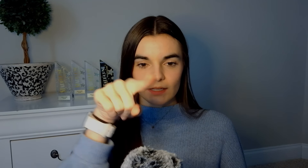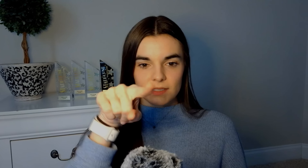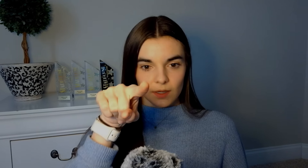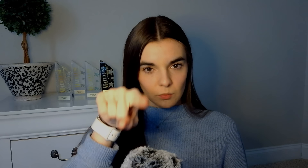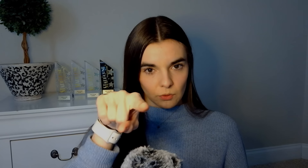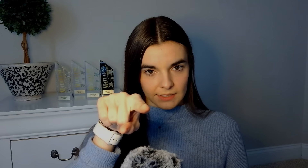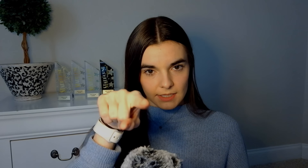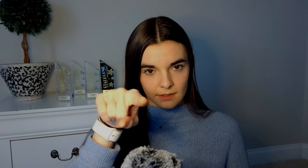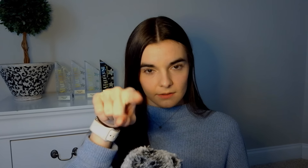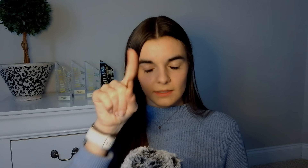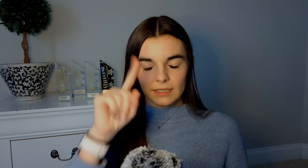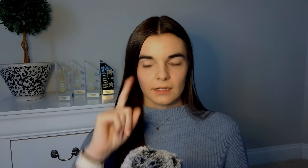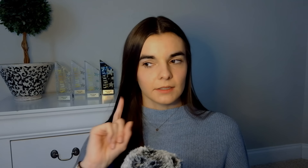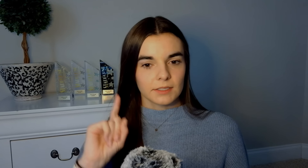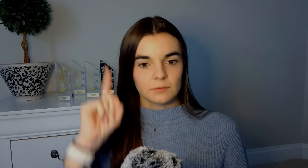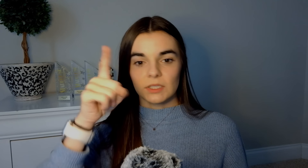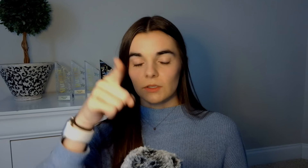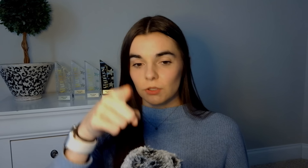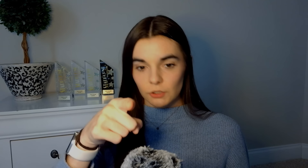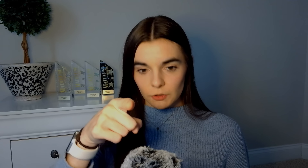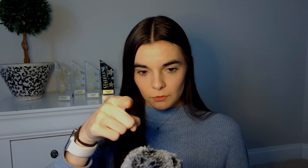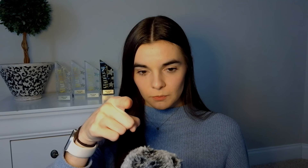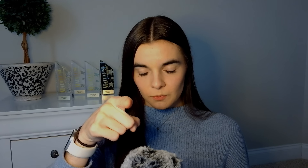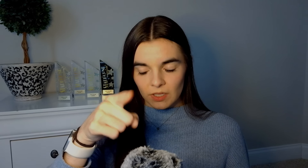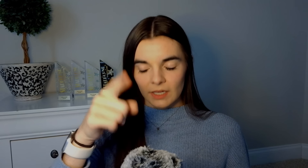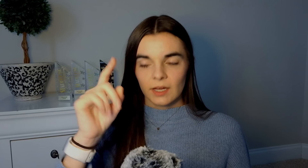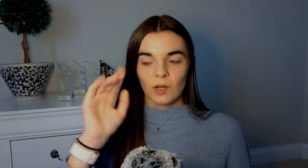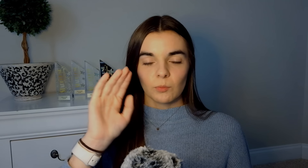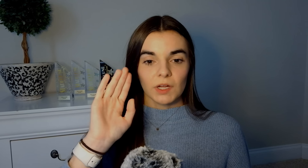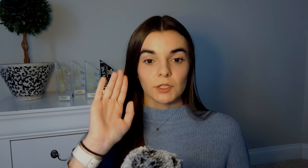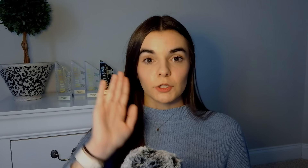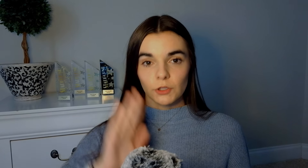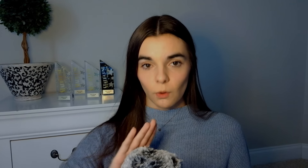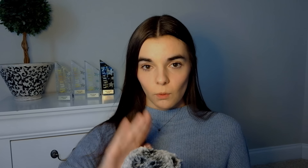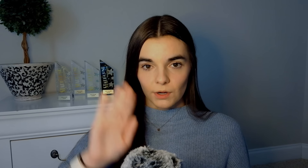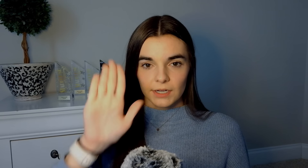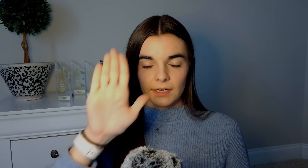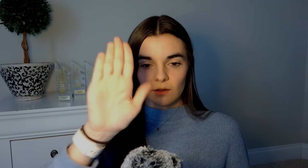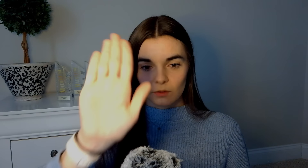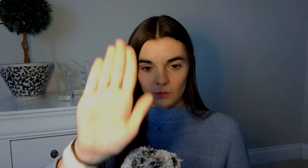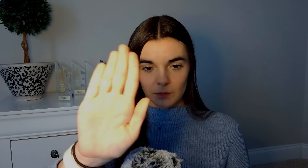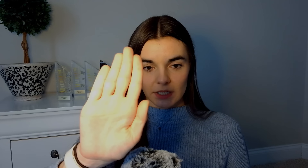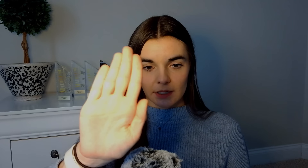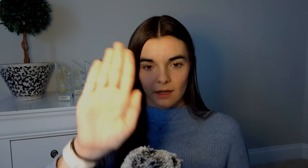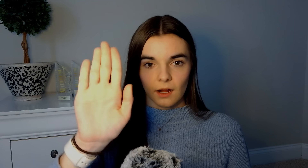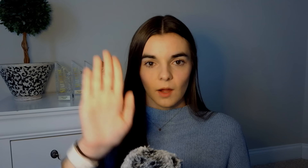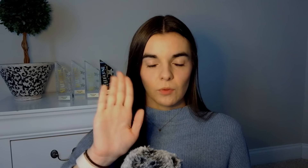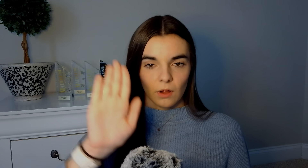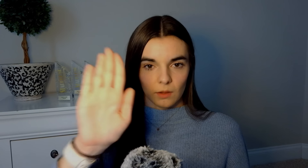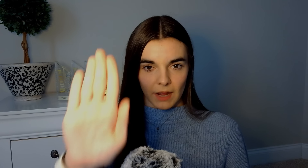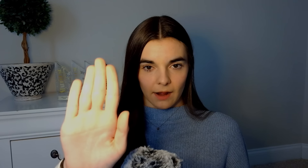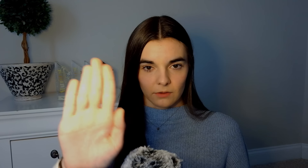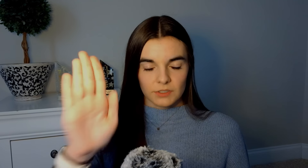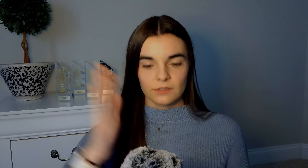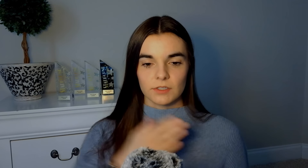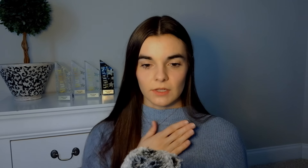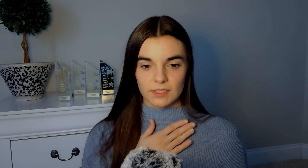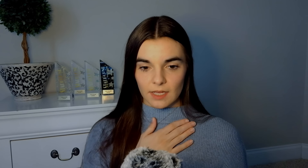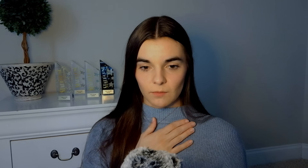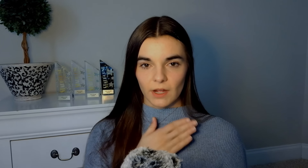like pointing, like nice to meet you, but your would be a palm out. So the same way as